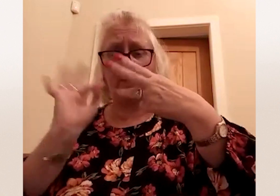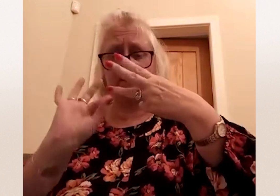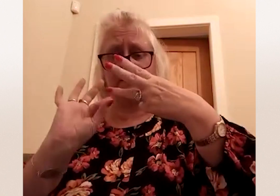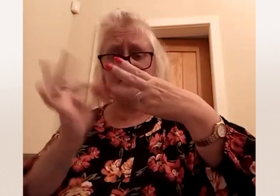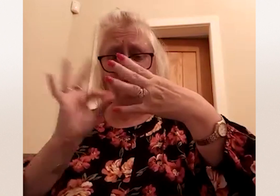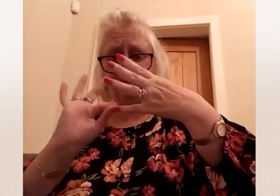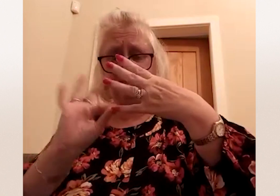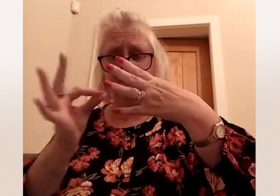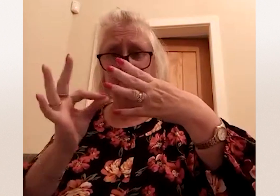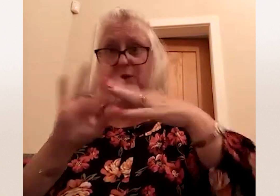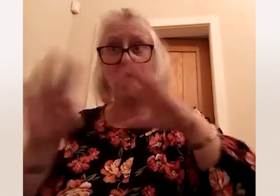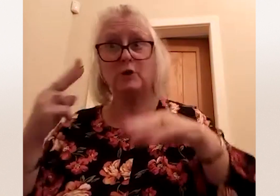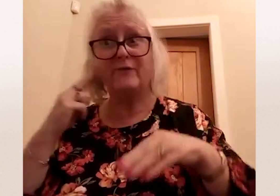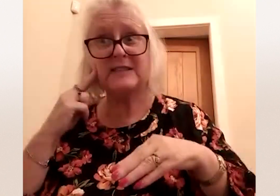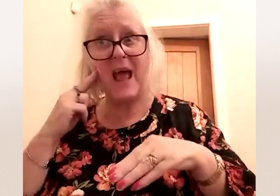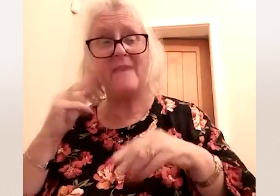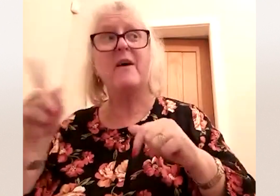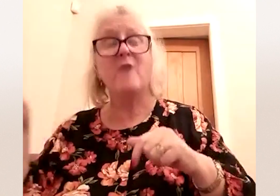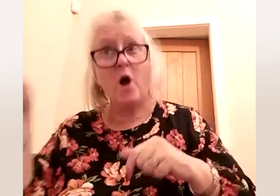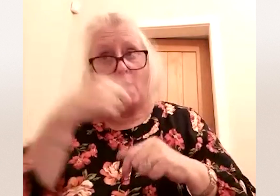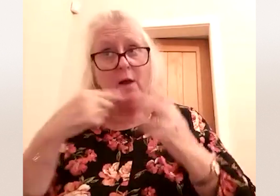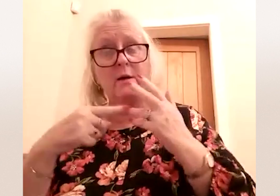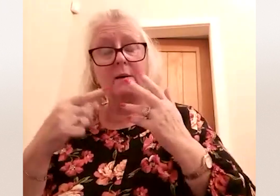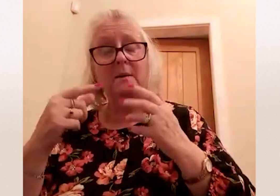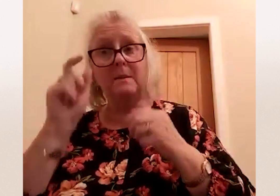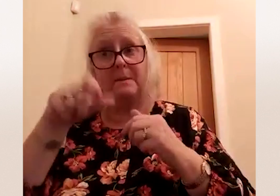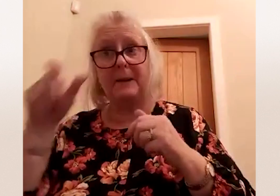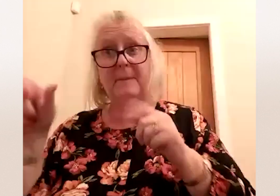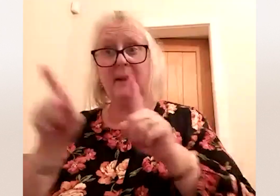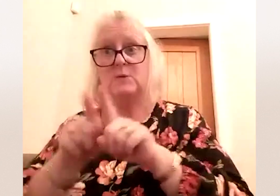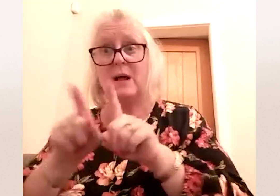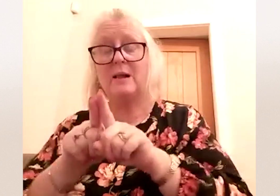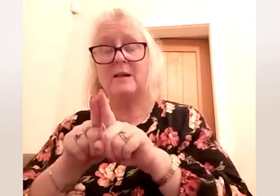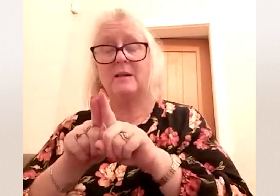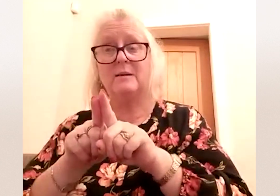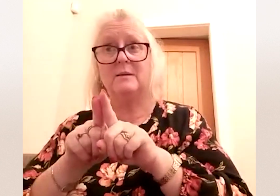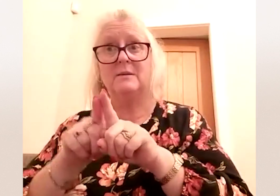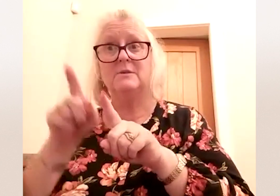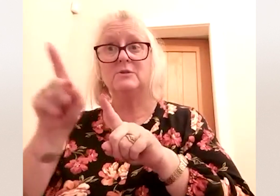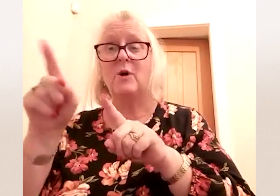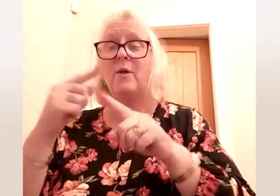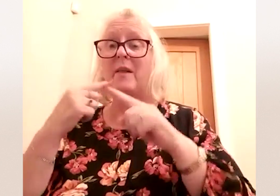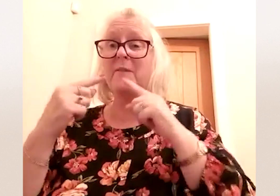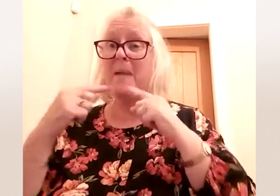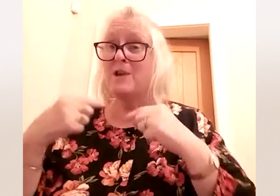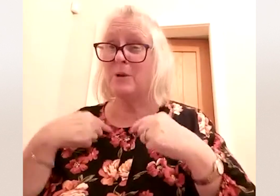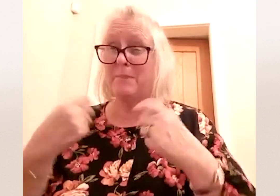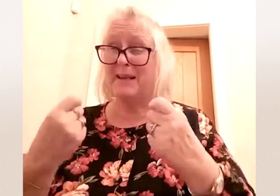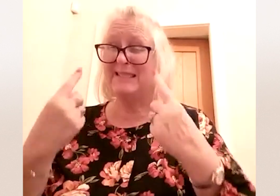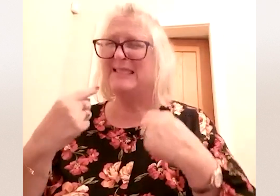just needed simple bullet points for not just for deaf people, but for all the hearing people, for them to try and understand what was going